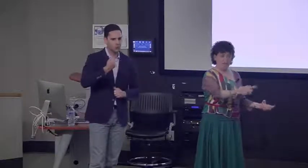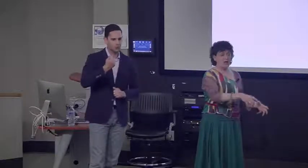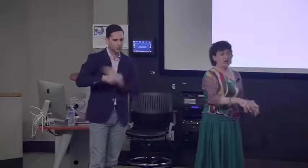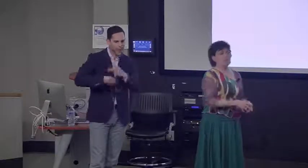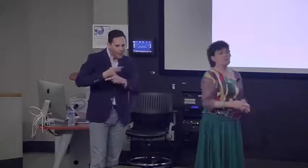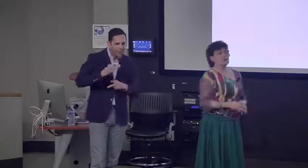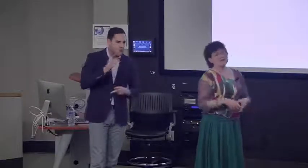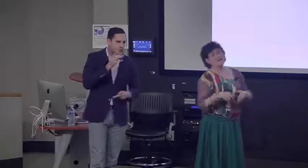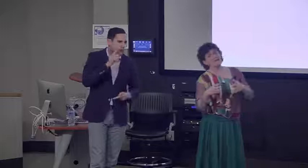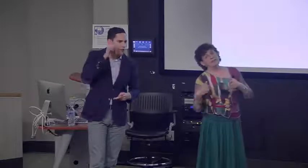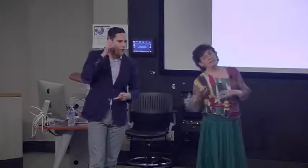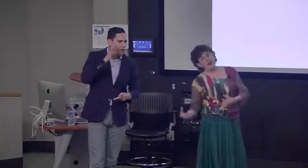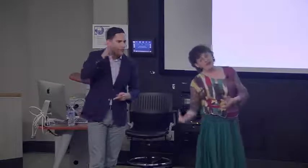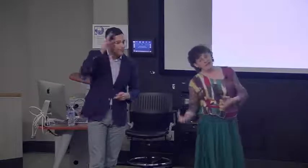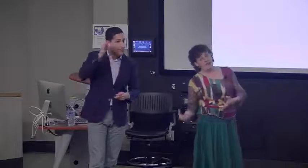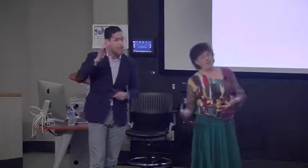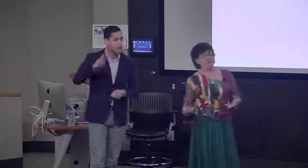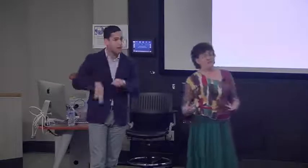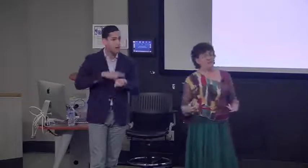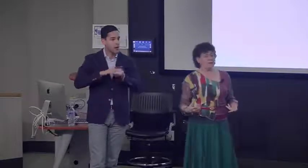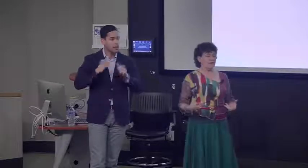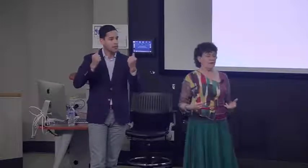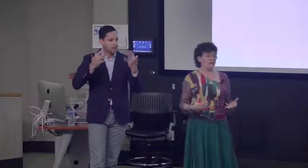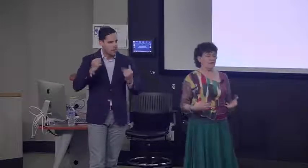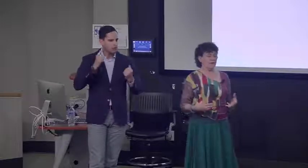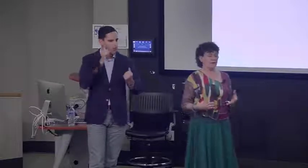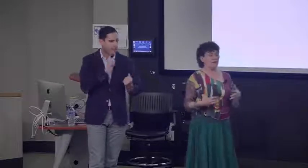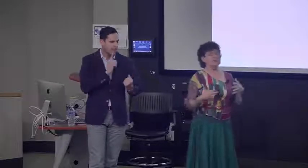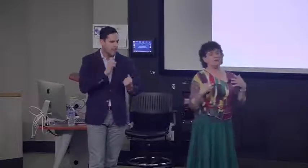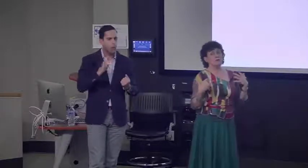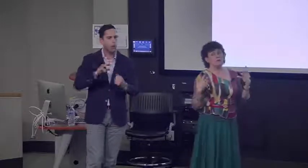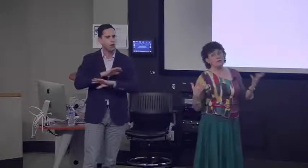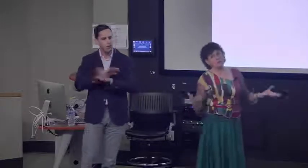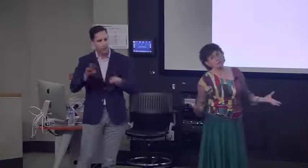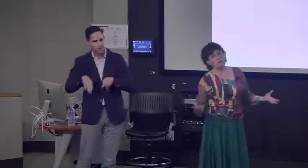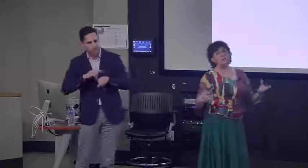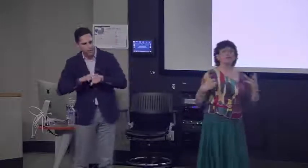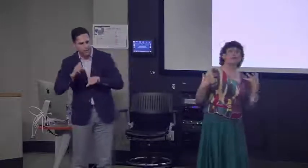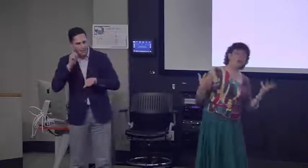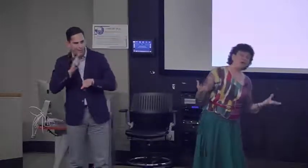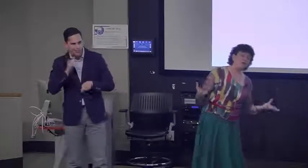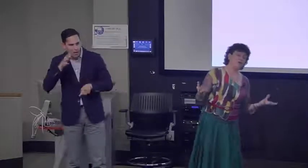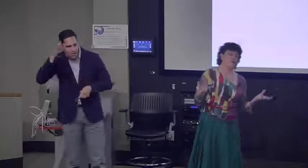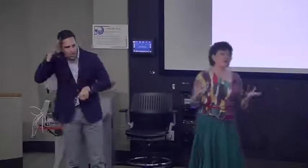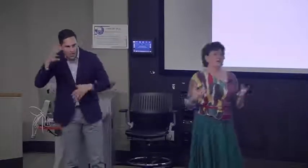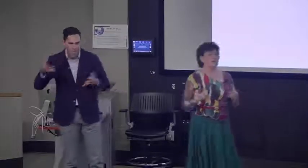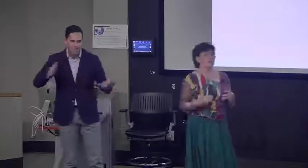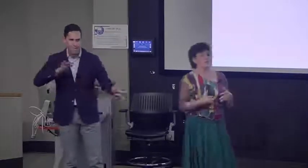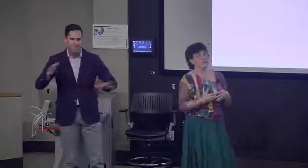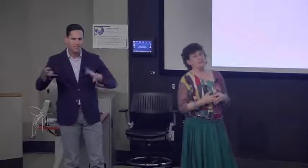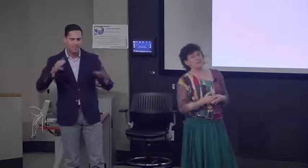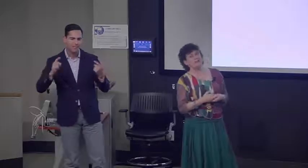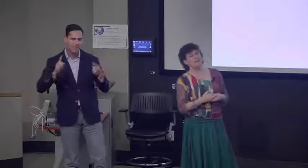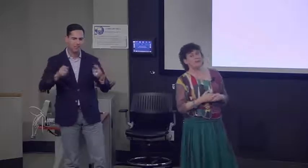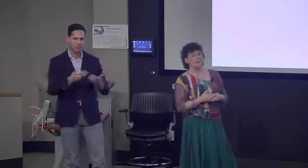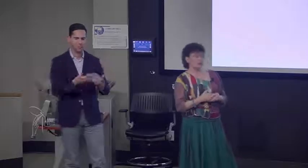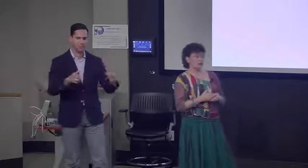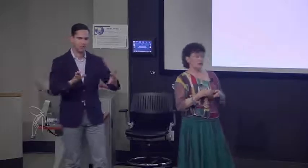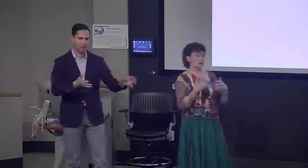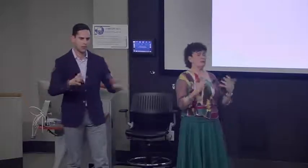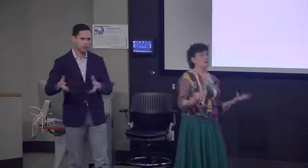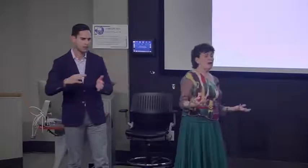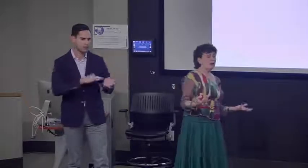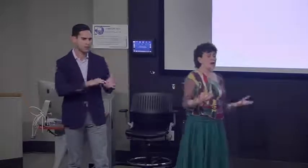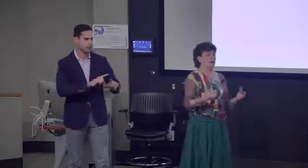yes. signer, sorry. But if it's not a native deaf parent, then I would worry more if the parent didn't